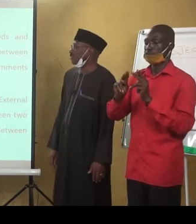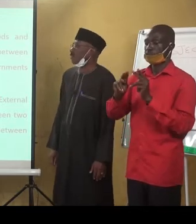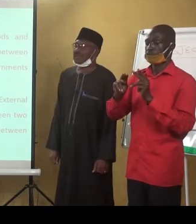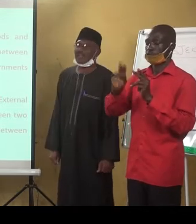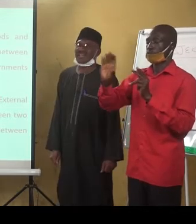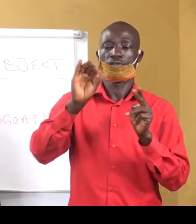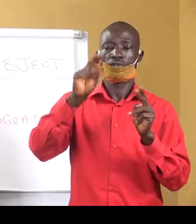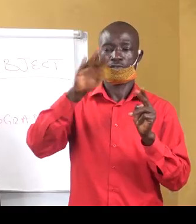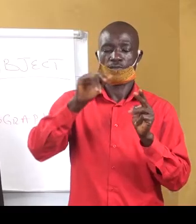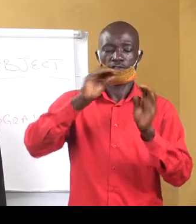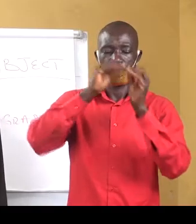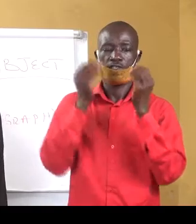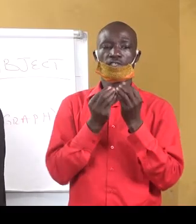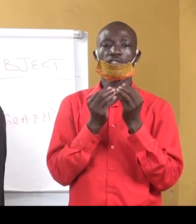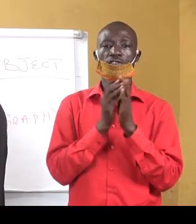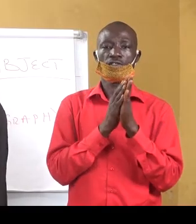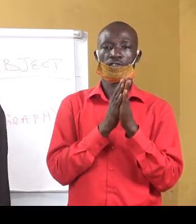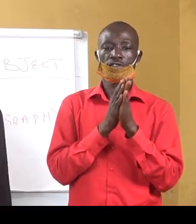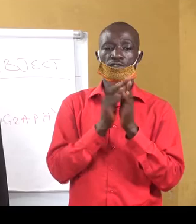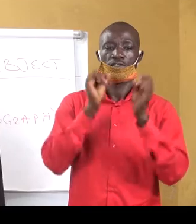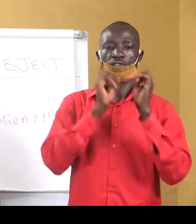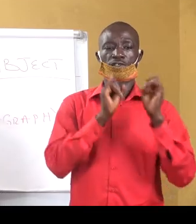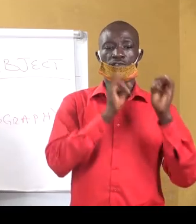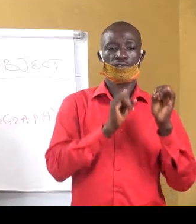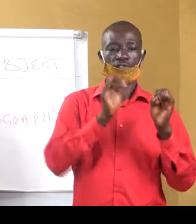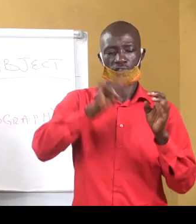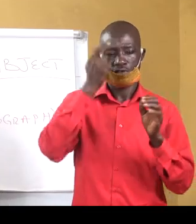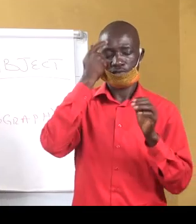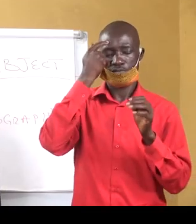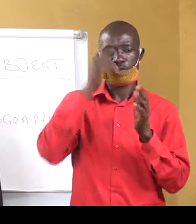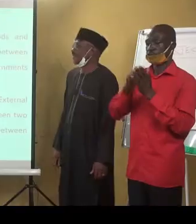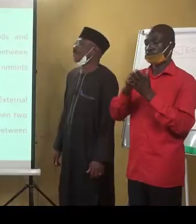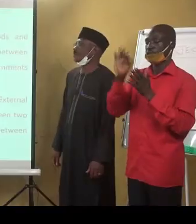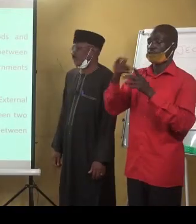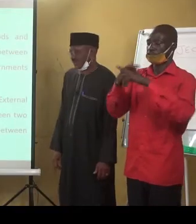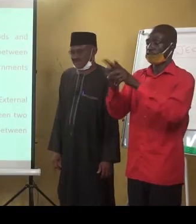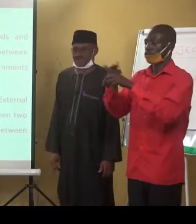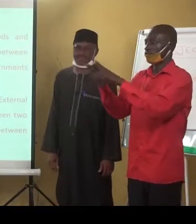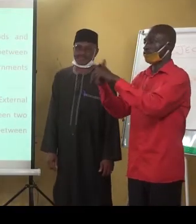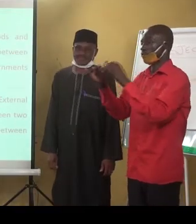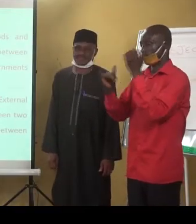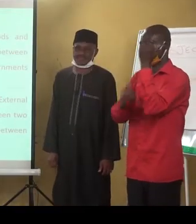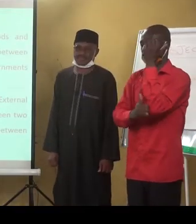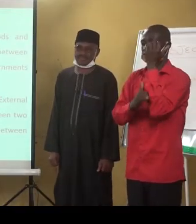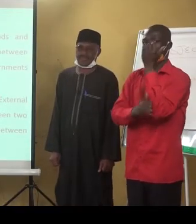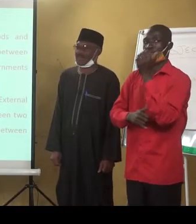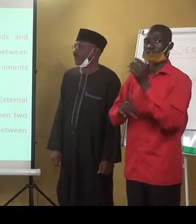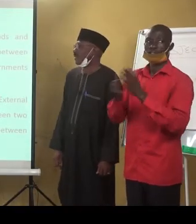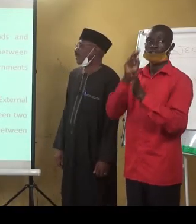companies, organizations, and governments of different countries.